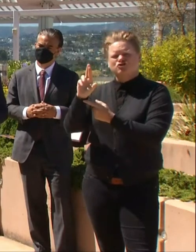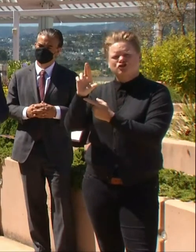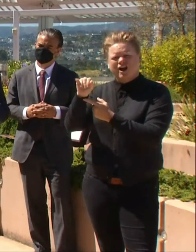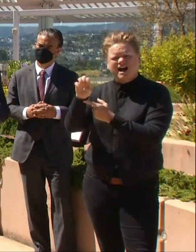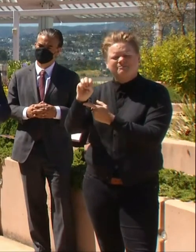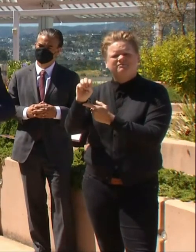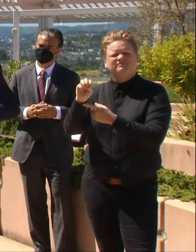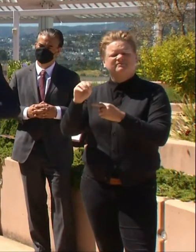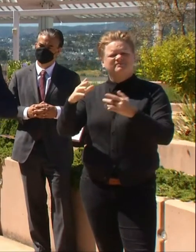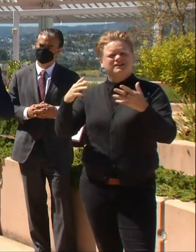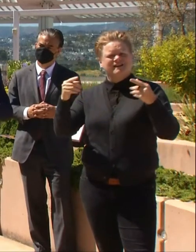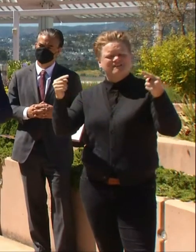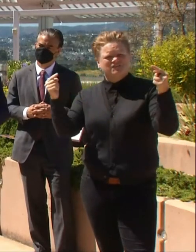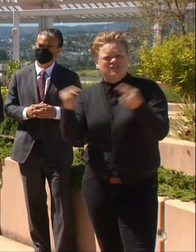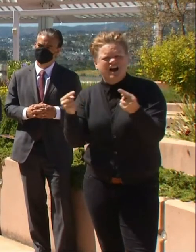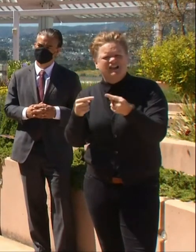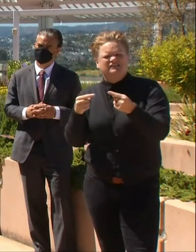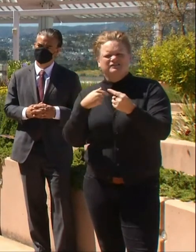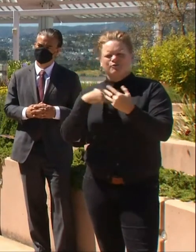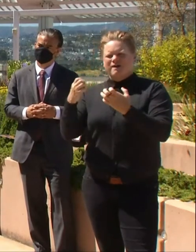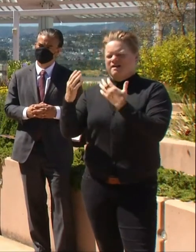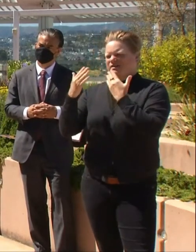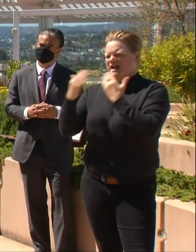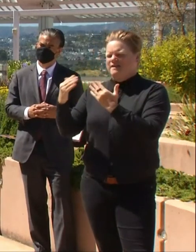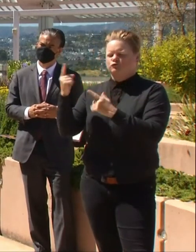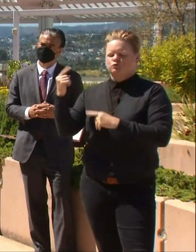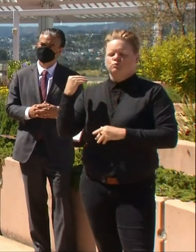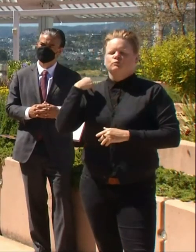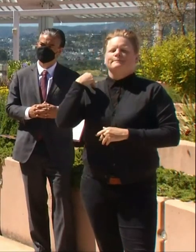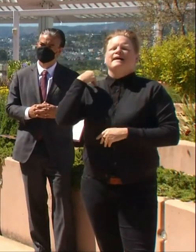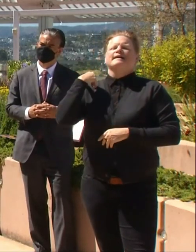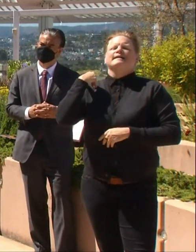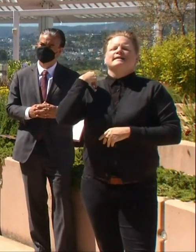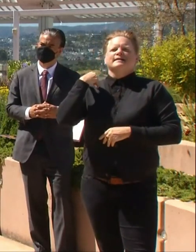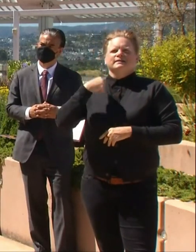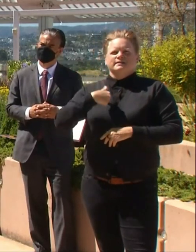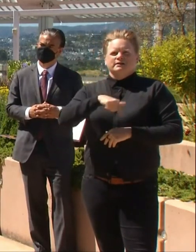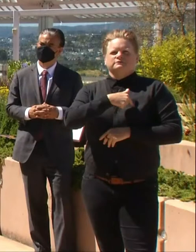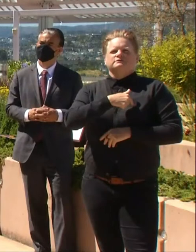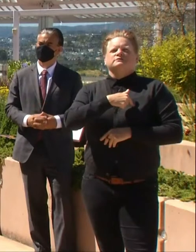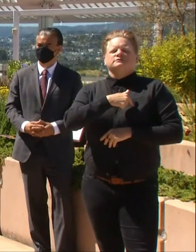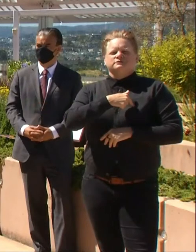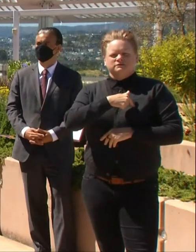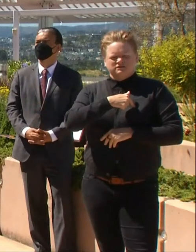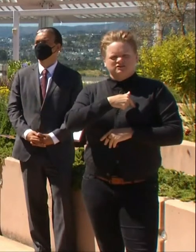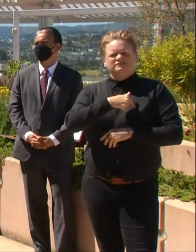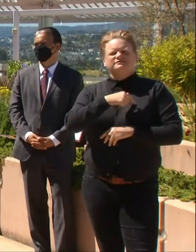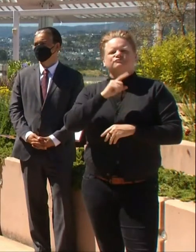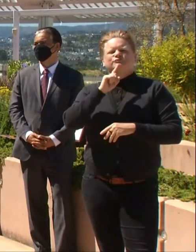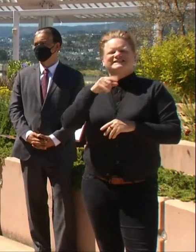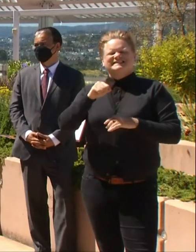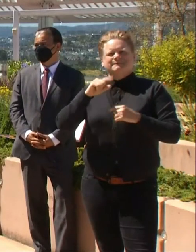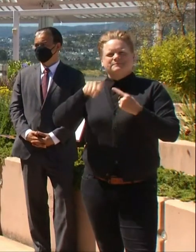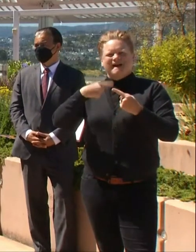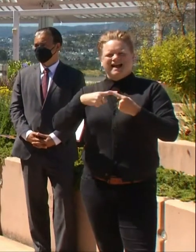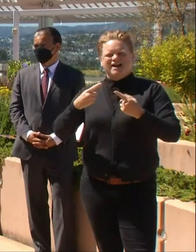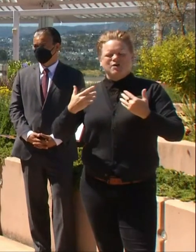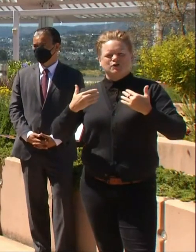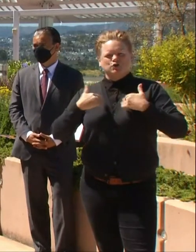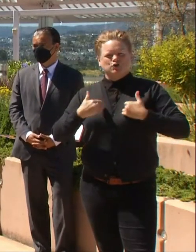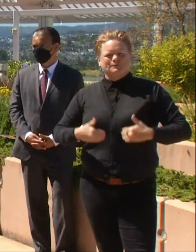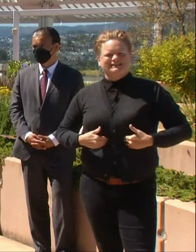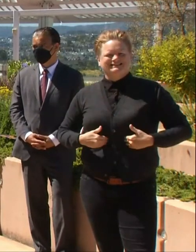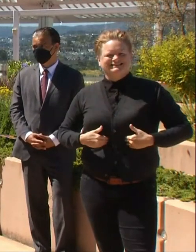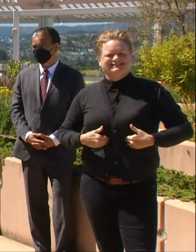I want to just thank you for always reminding us what's really at stake. This is about human beings, about human dignity. It's about who we are as a